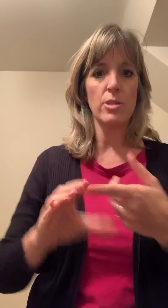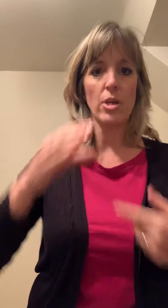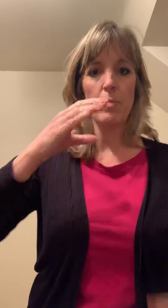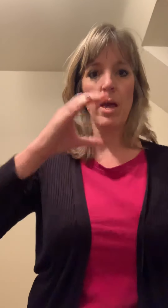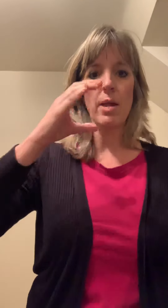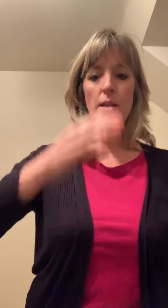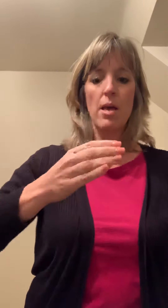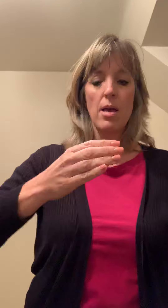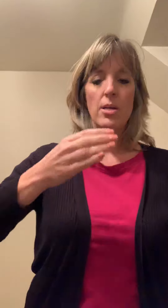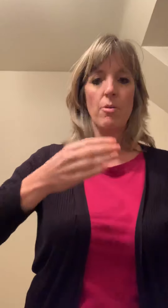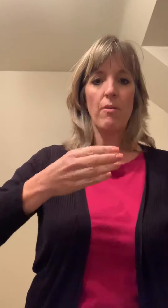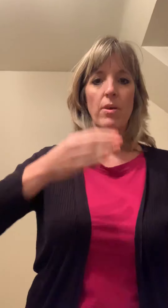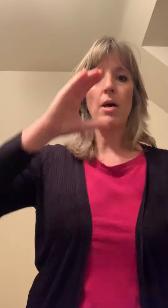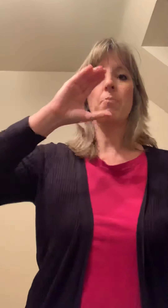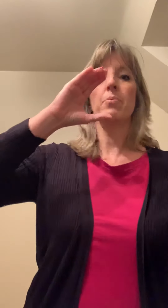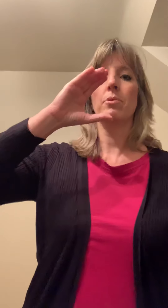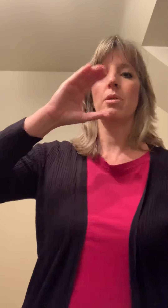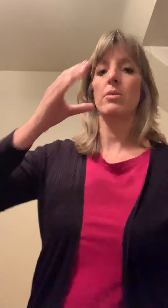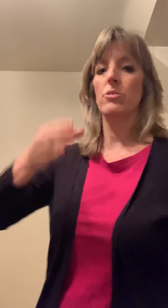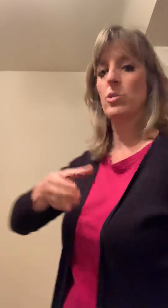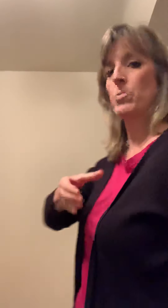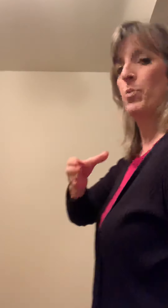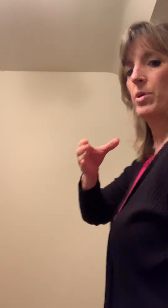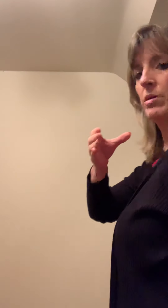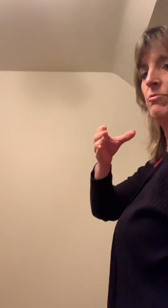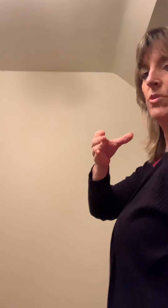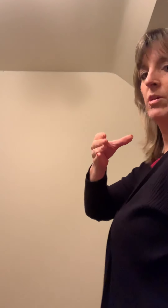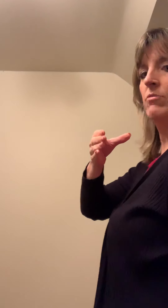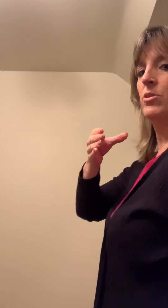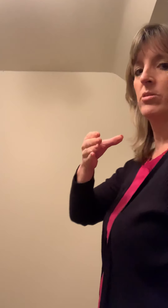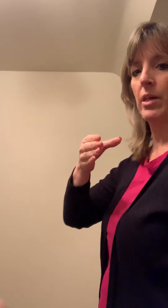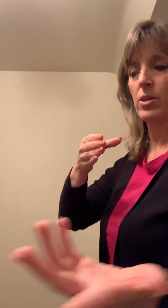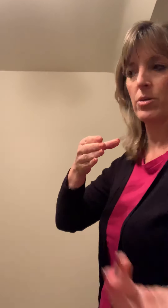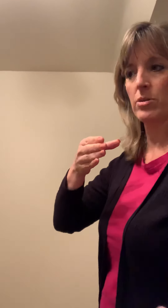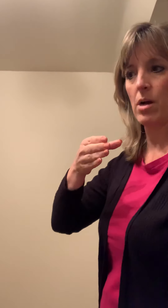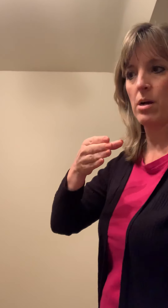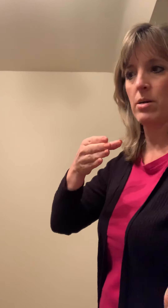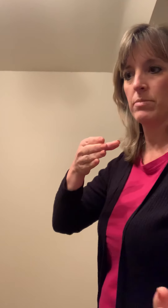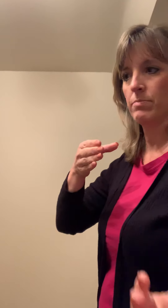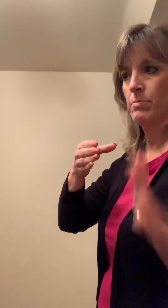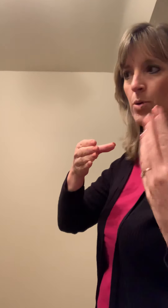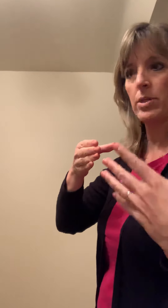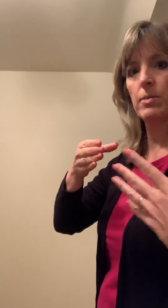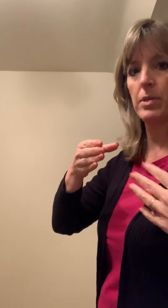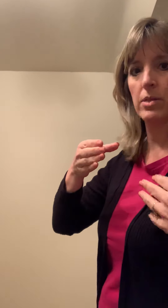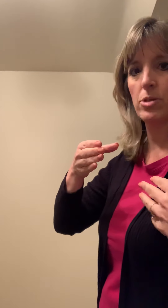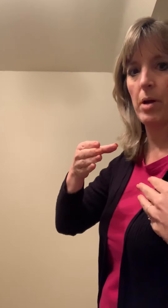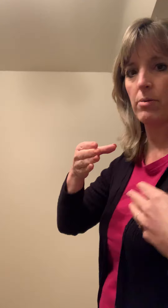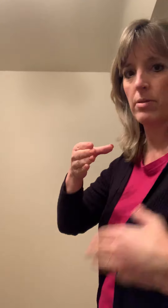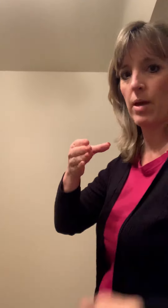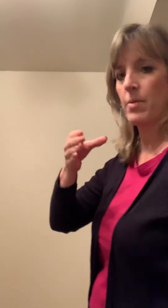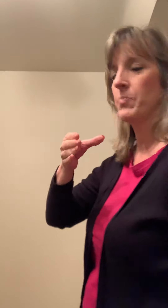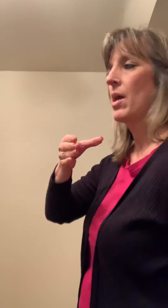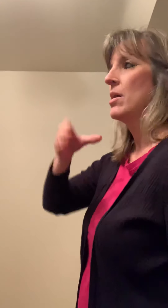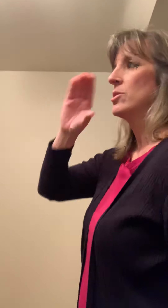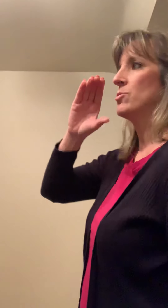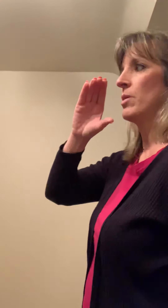shape again. You have the cup and you just pour it in front of your, like you're pouring something into your mouth, okay?